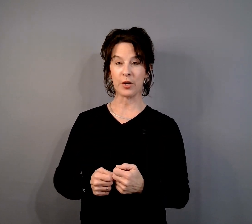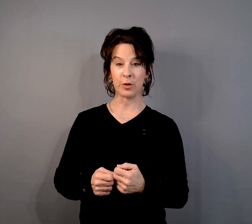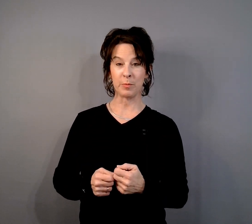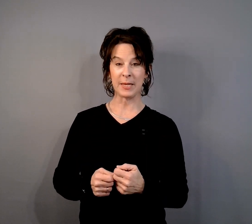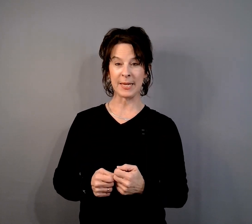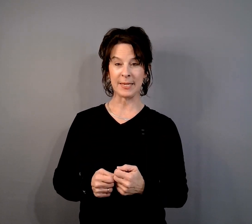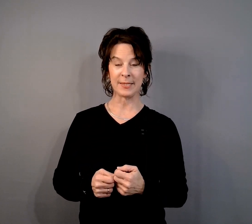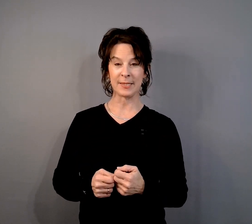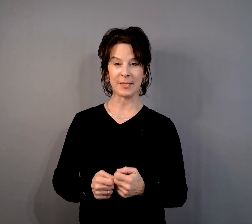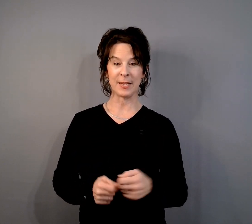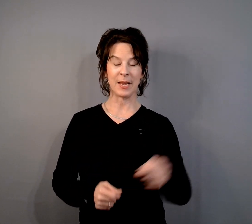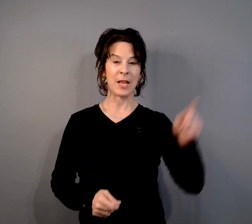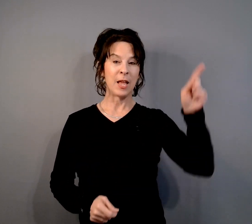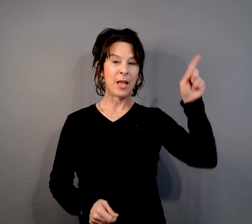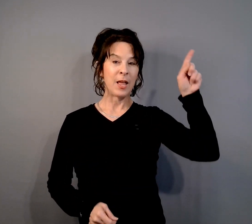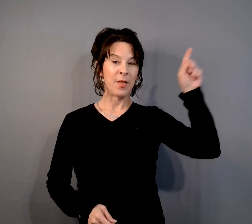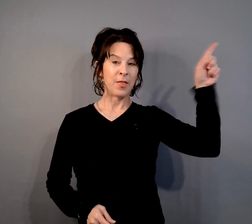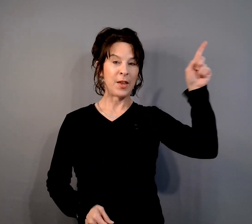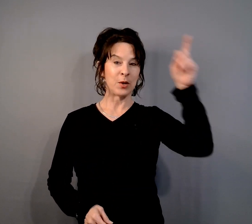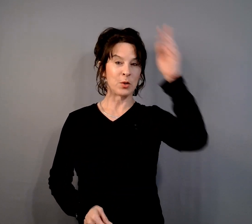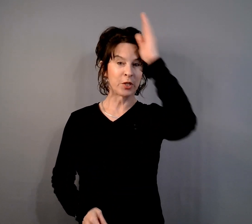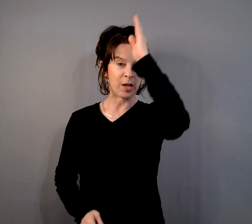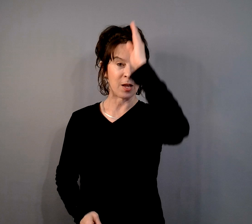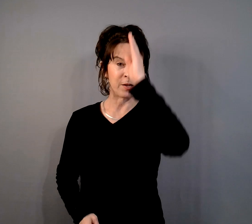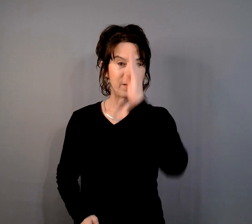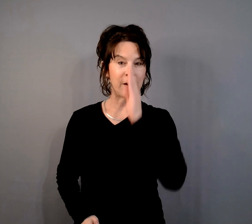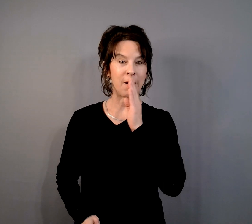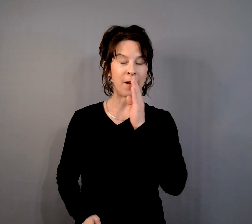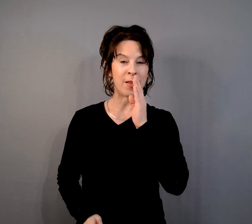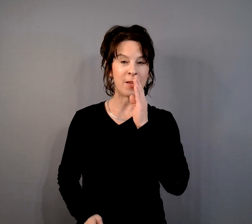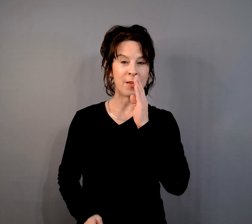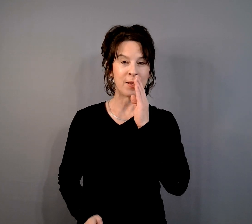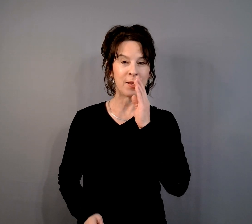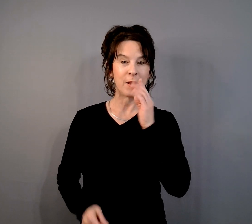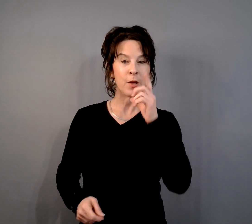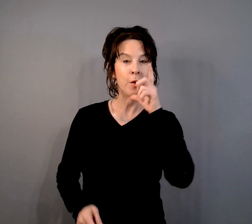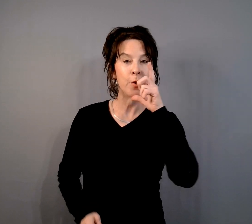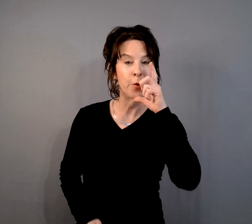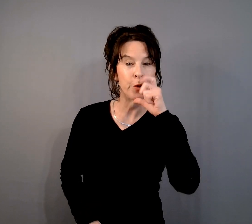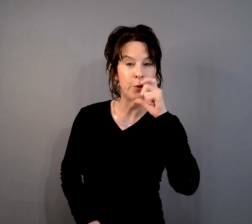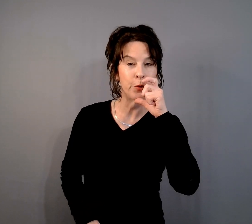who bleeds. There's a God who